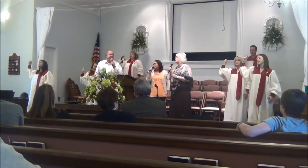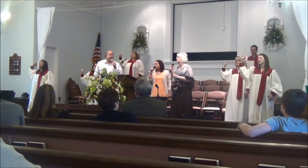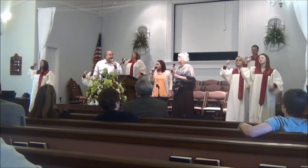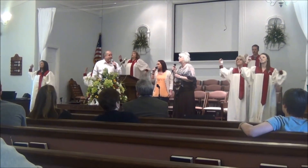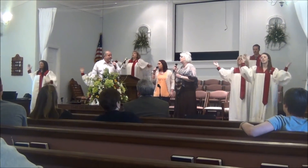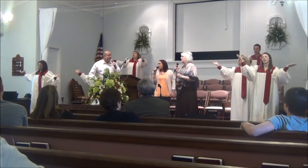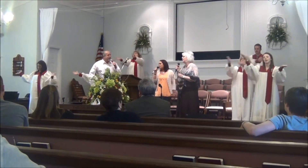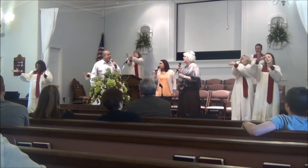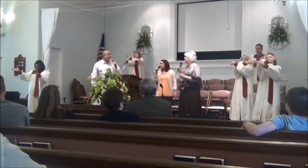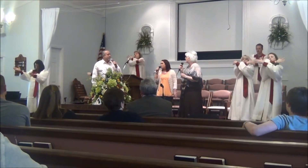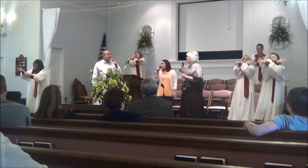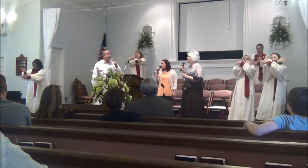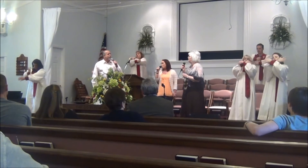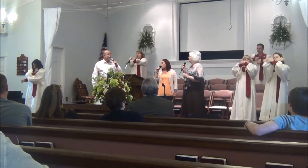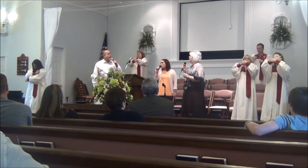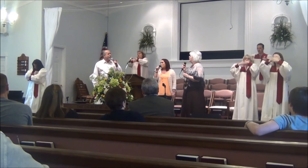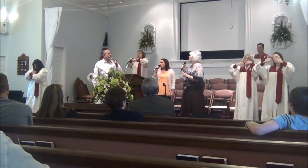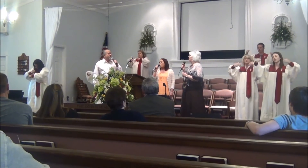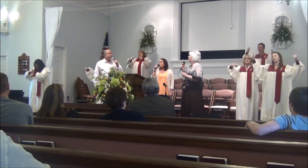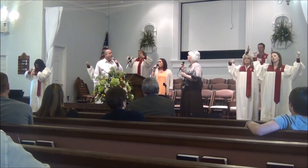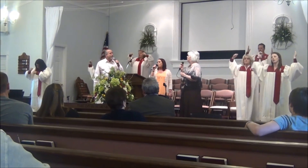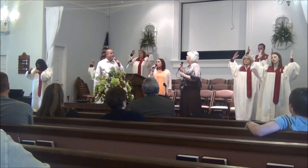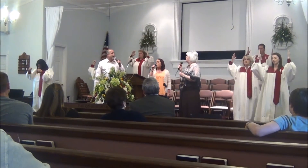need a Savior.